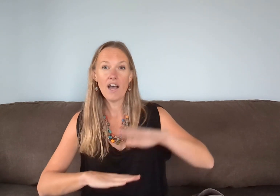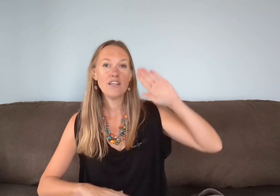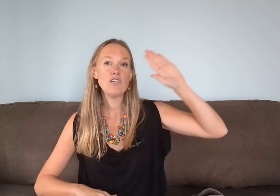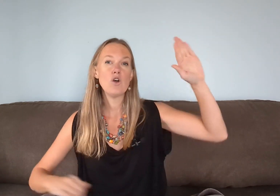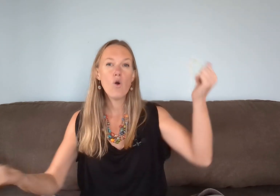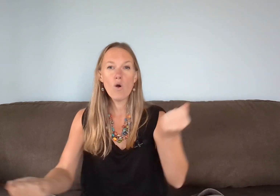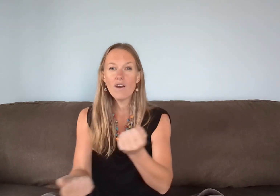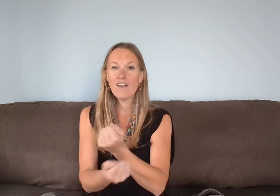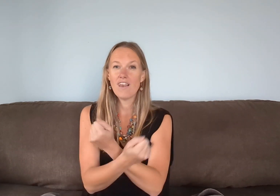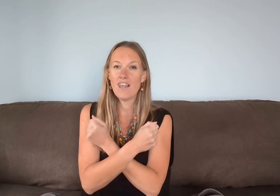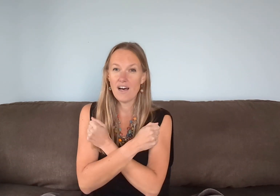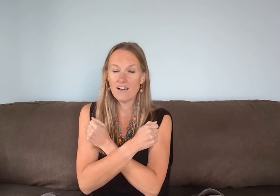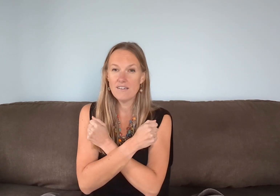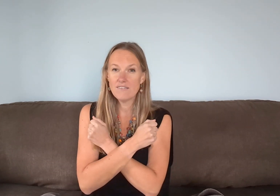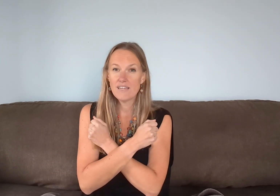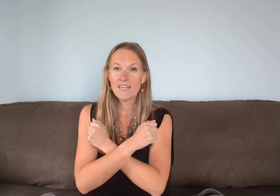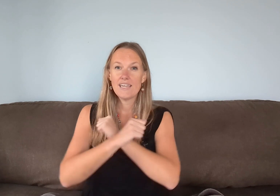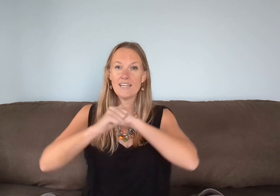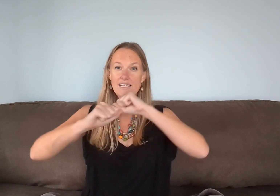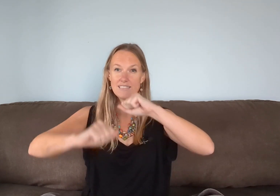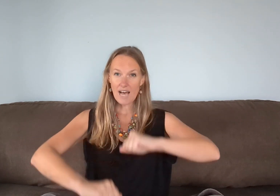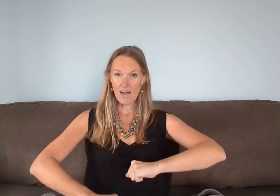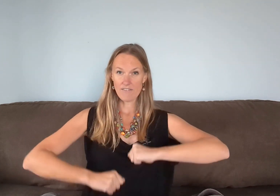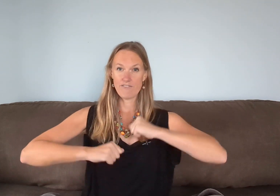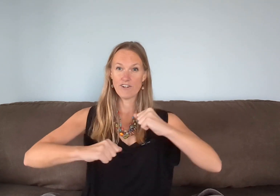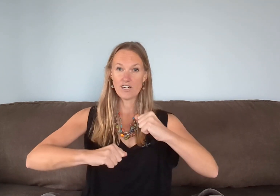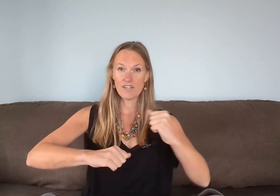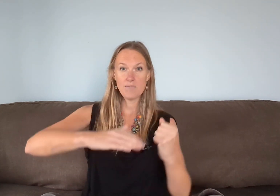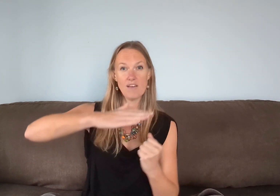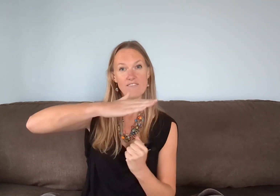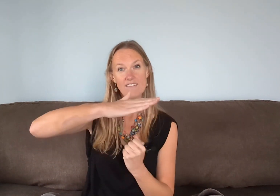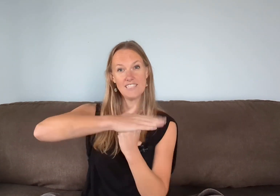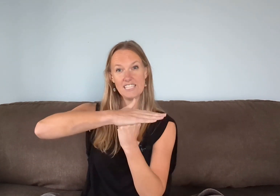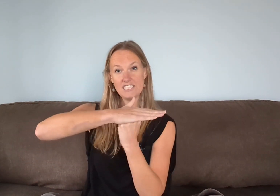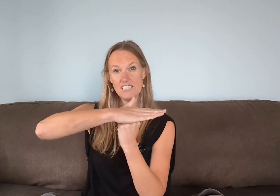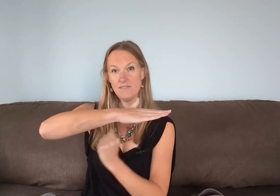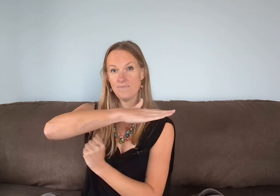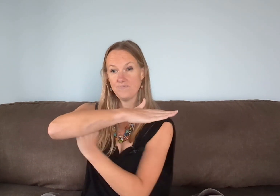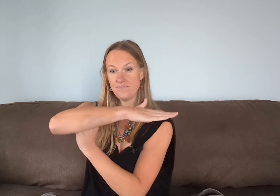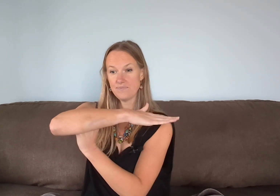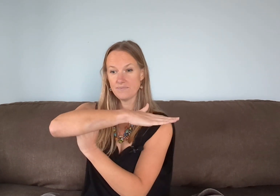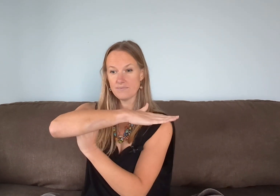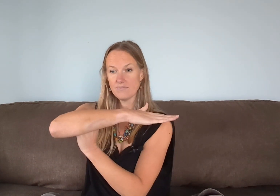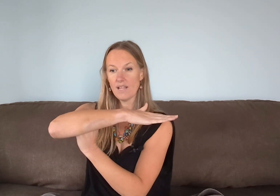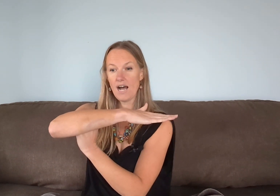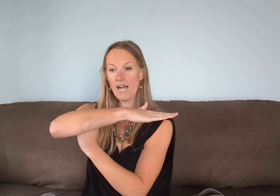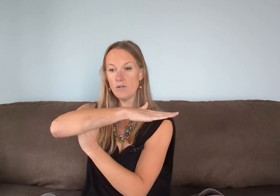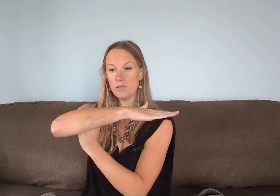upon your love. It is a firm foundation. I will put